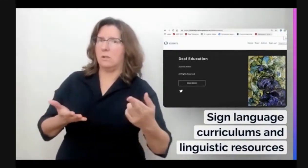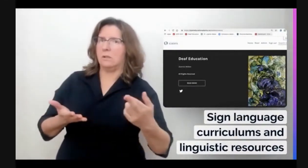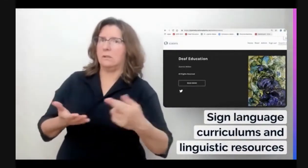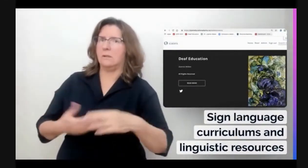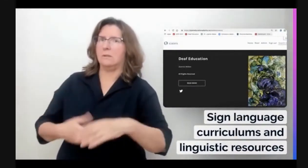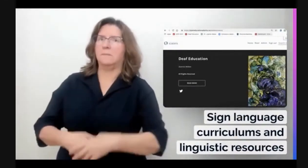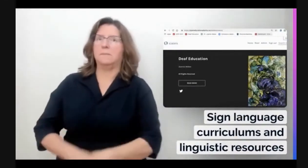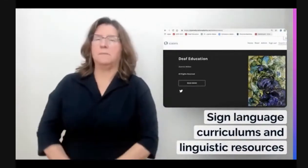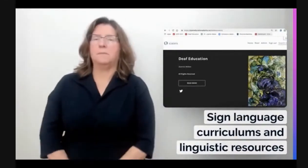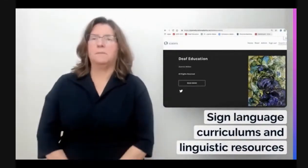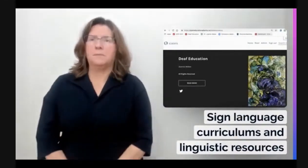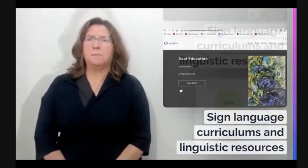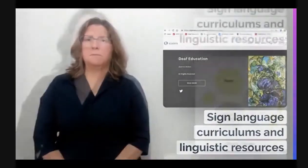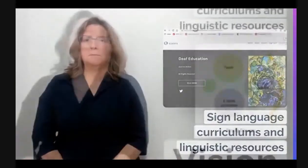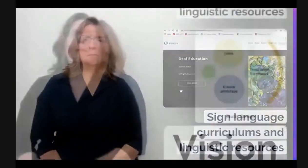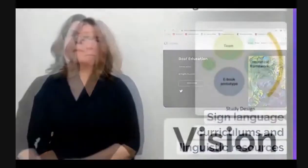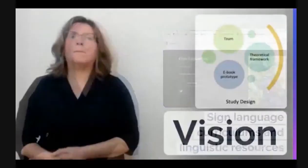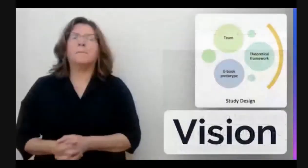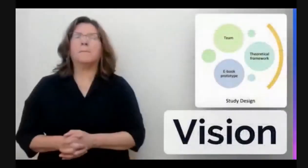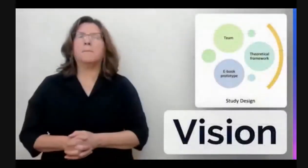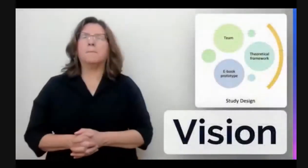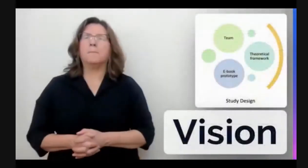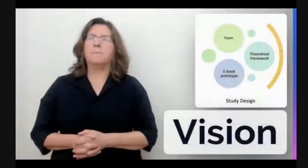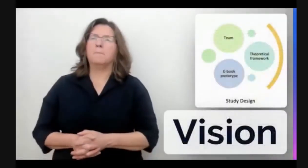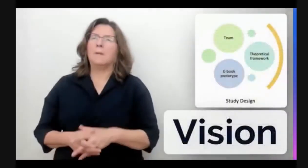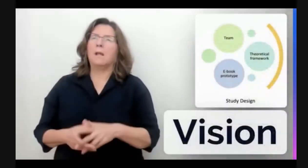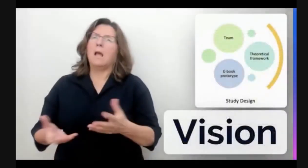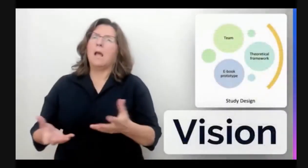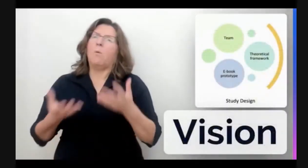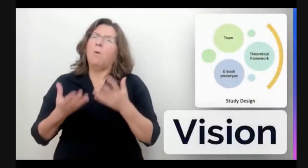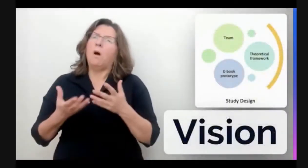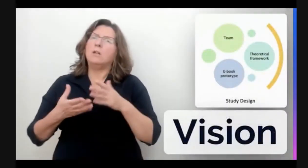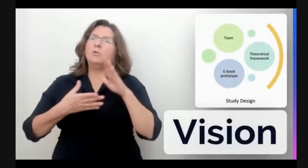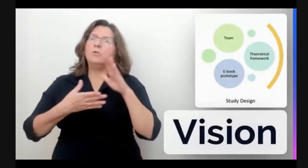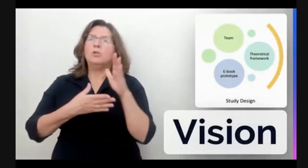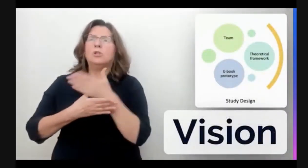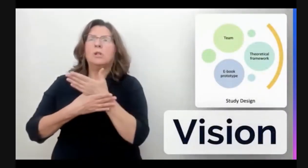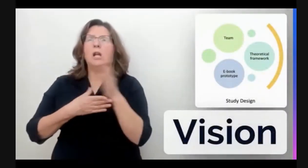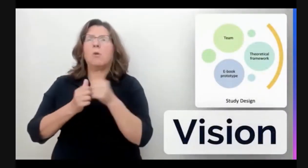need to increase these resources globally.